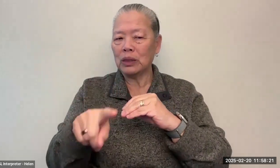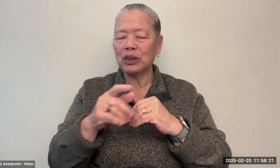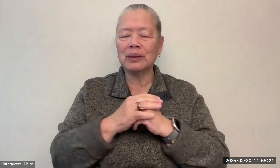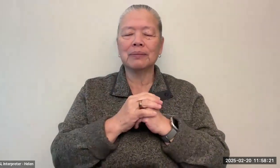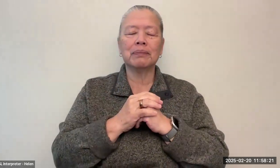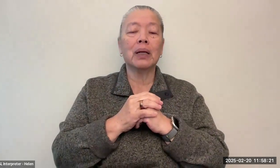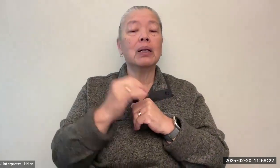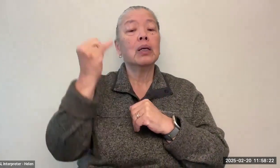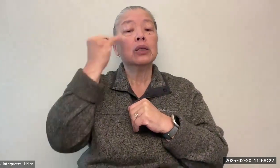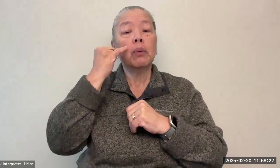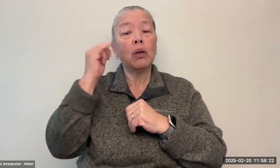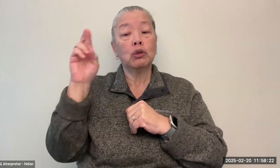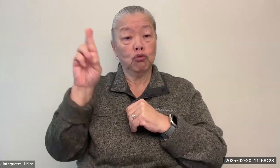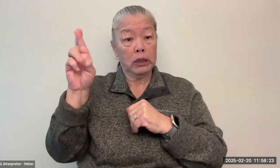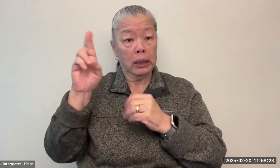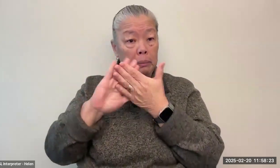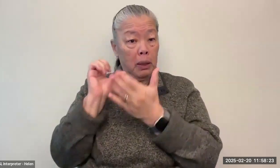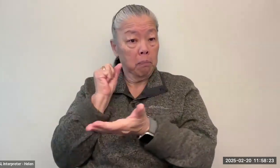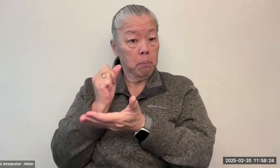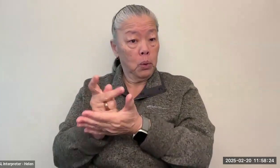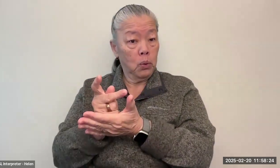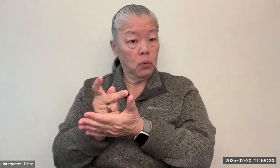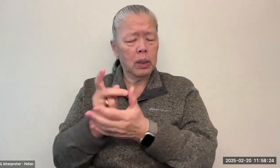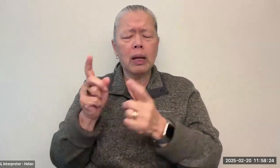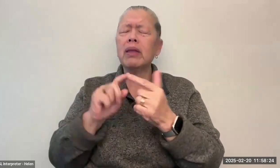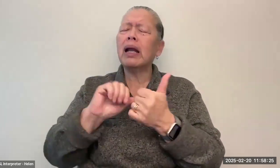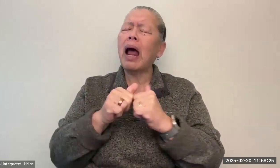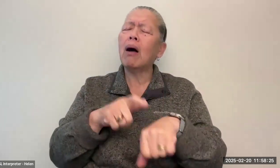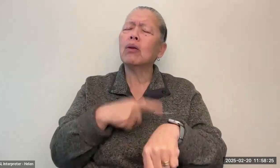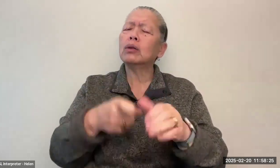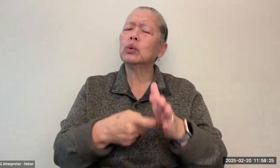if regionalization is ratified, how long would it take to implement?